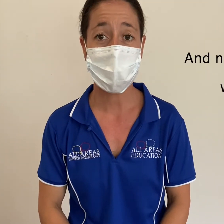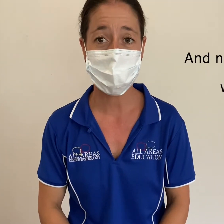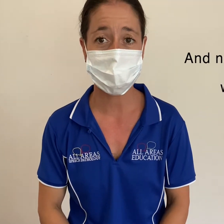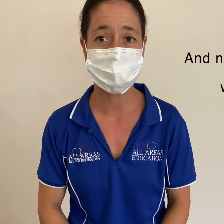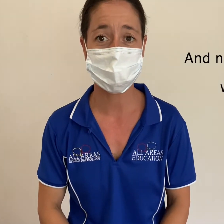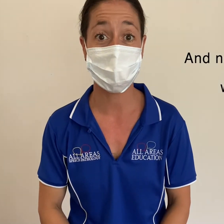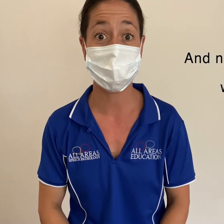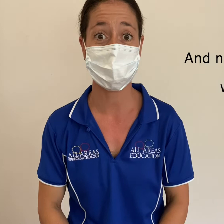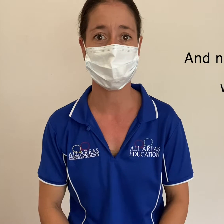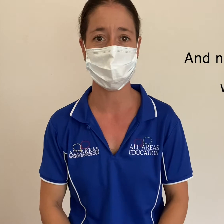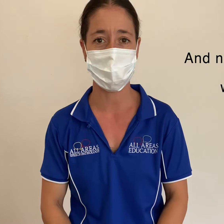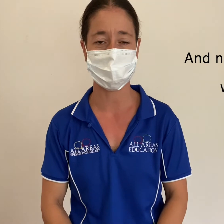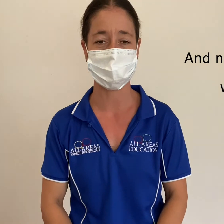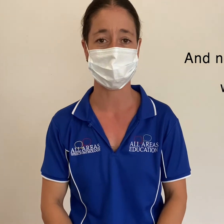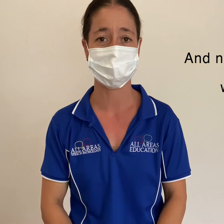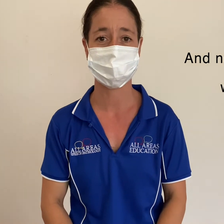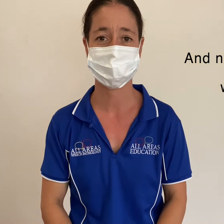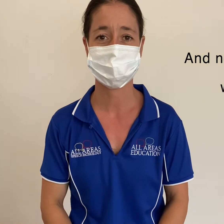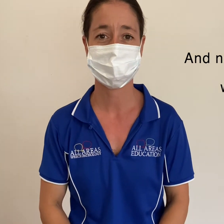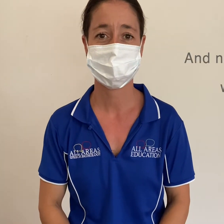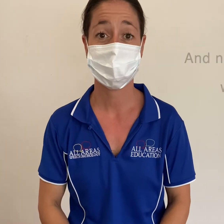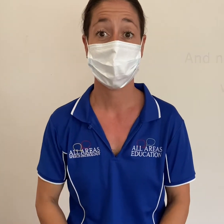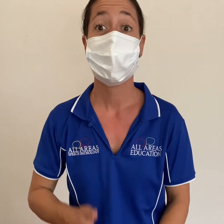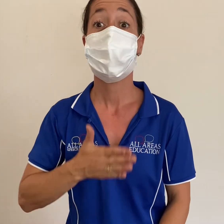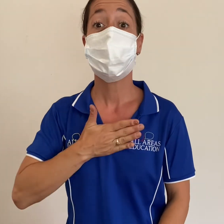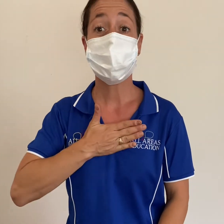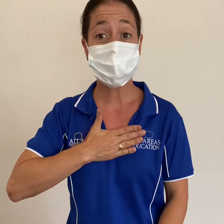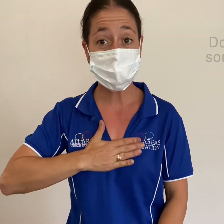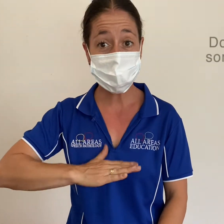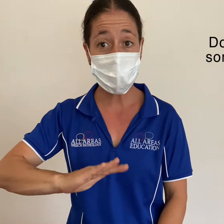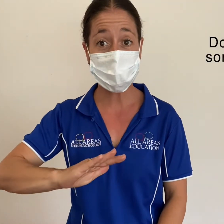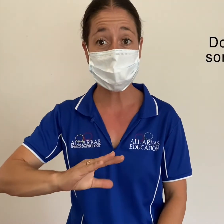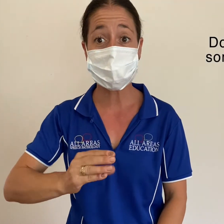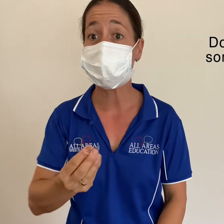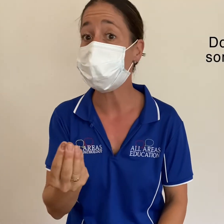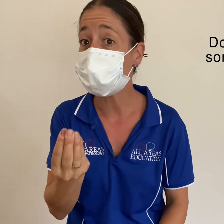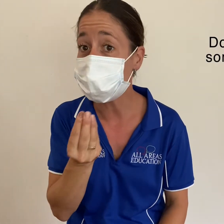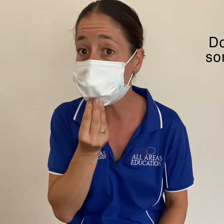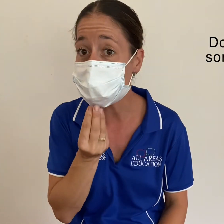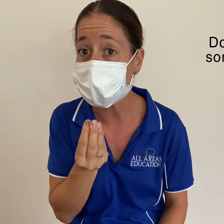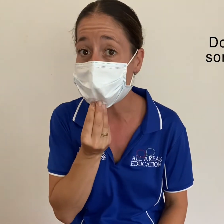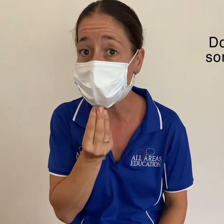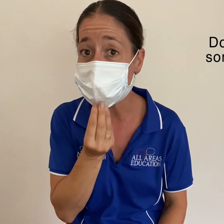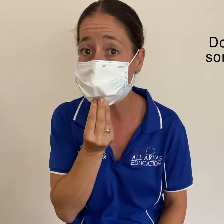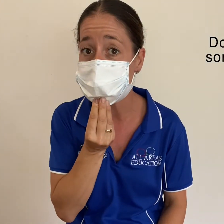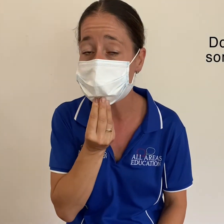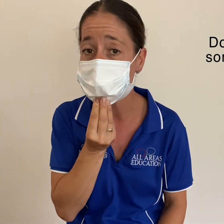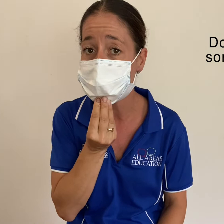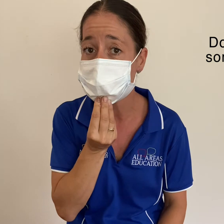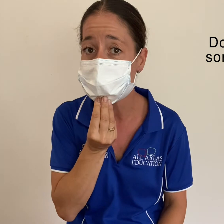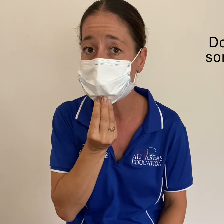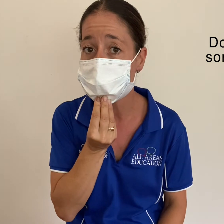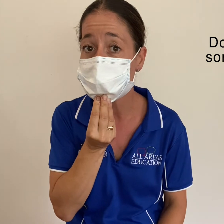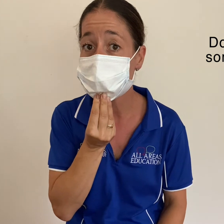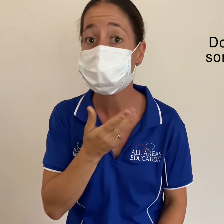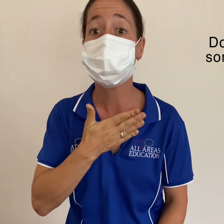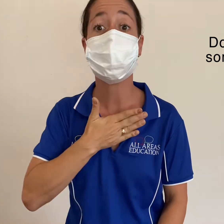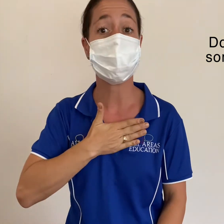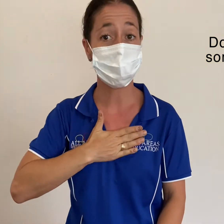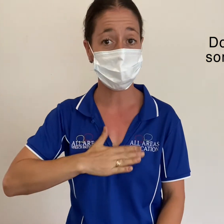adding some keyword signs. Do you want something to eat? Do you